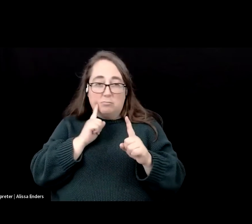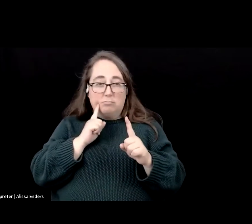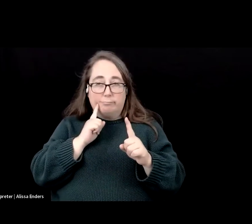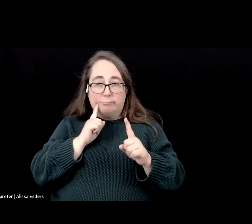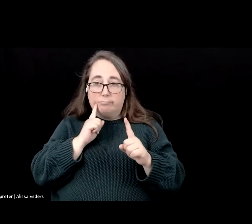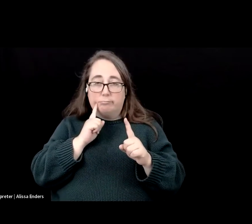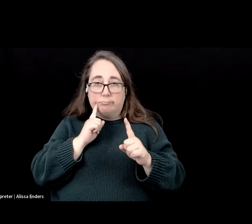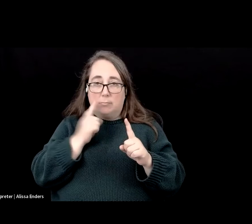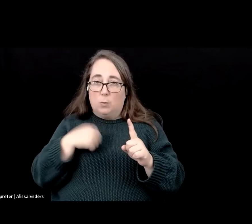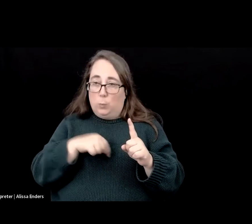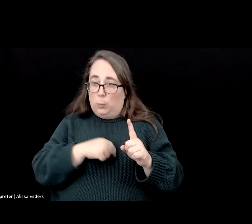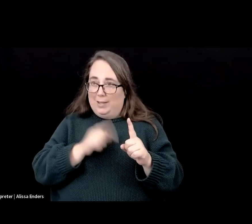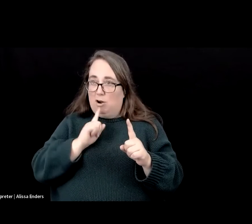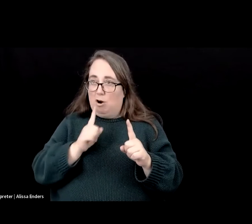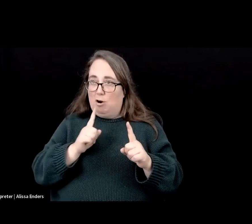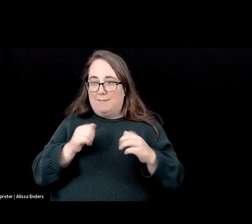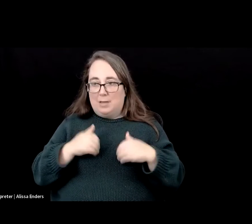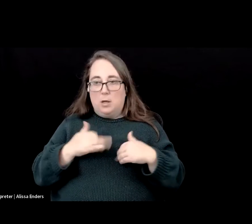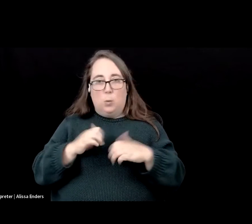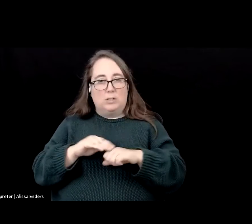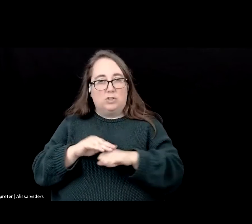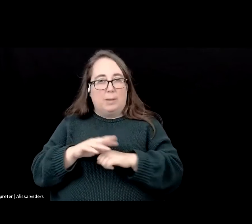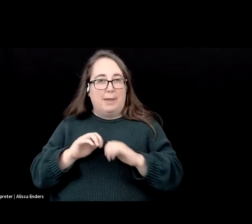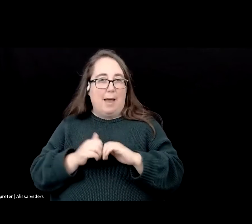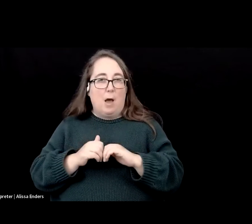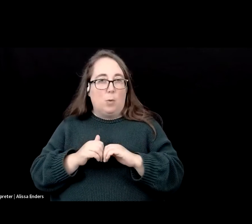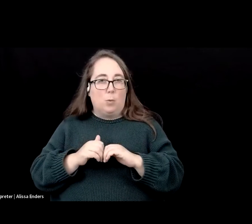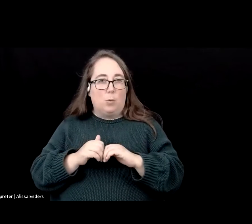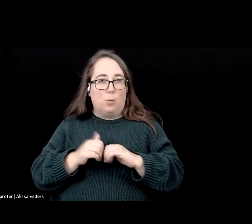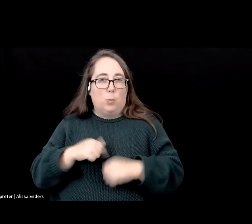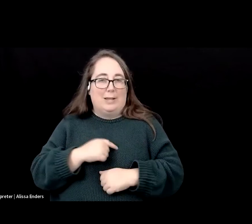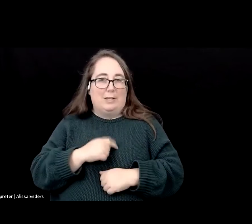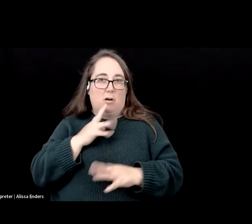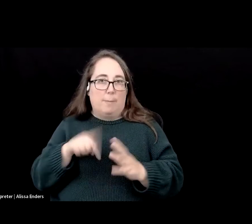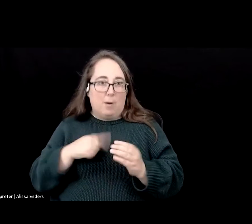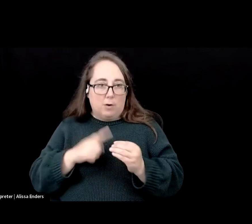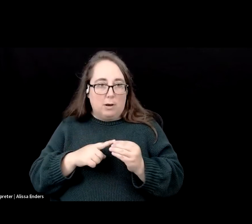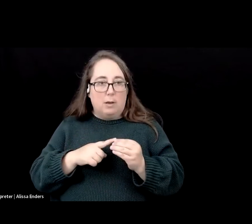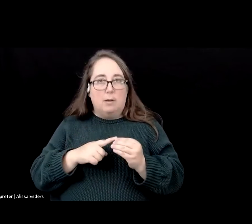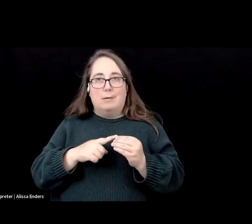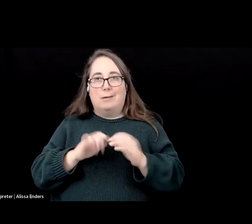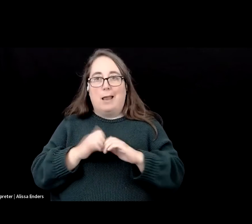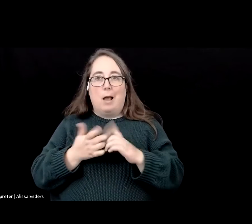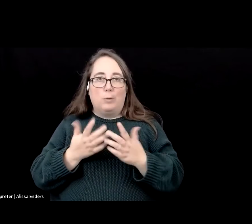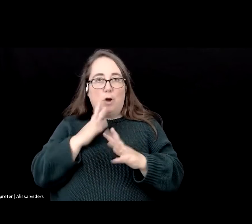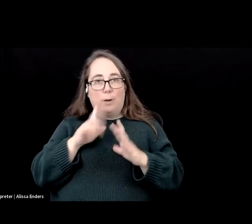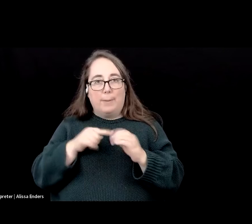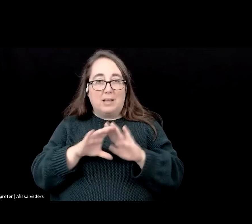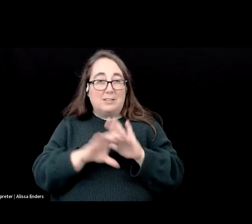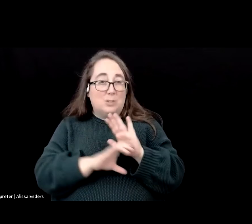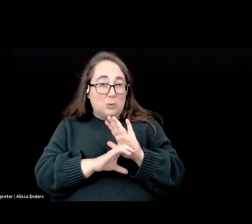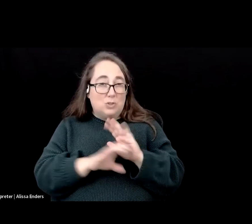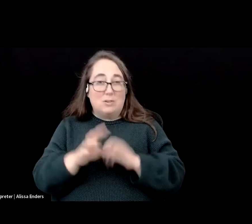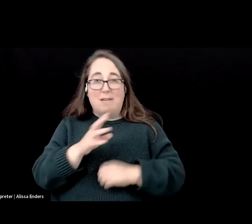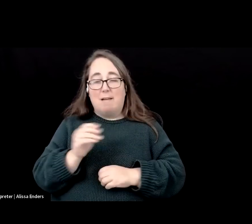ground are going to shape the ways that we think about the conversation, about the Constitution. And I think in part,